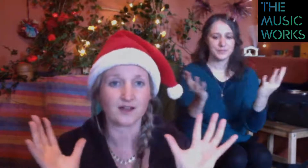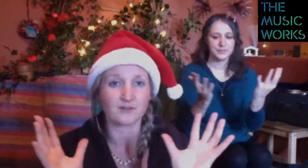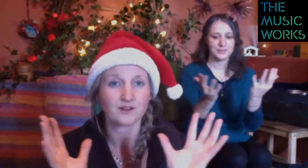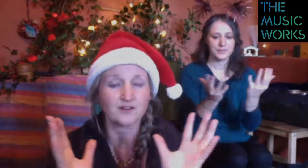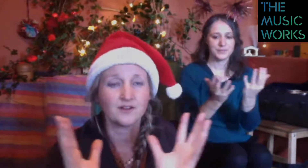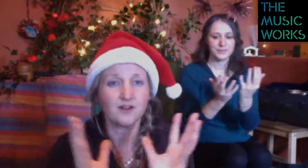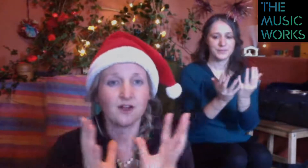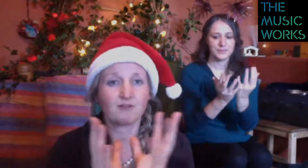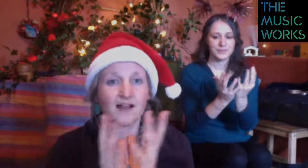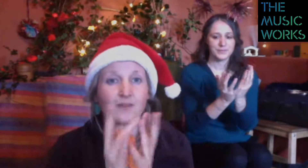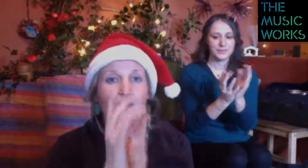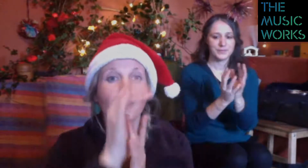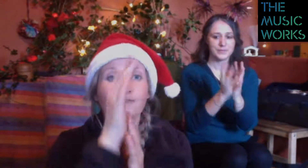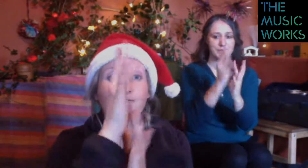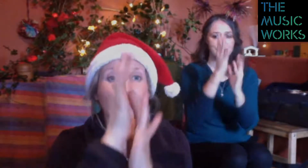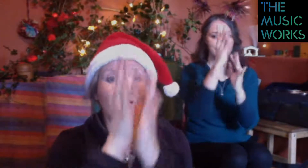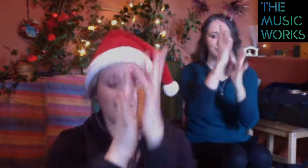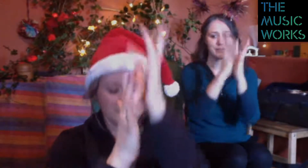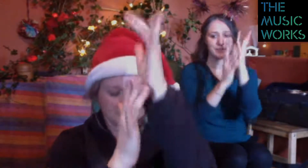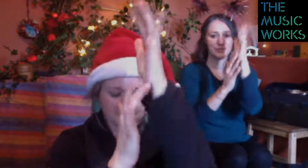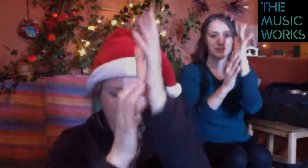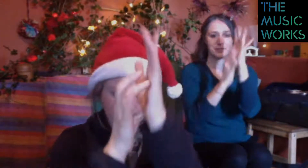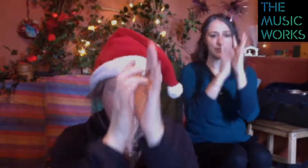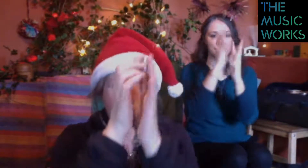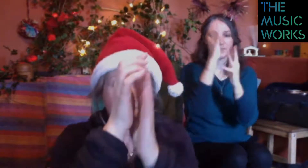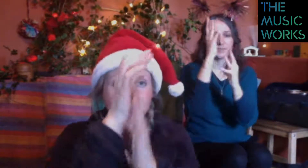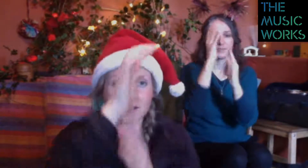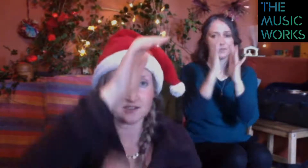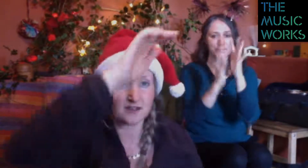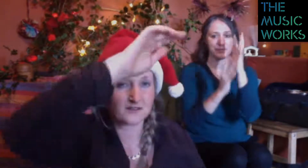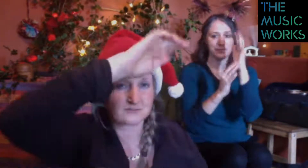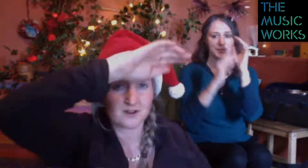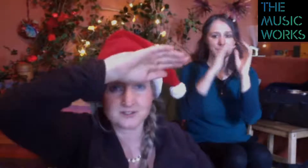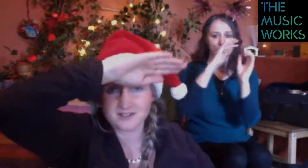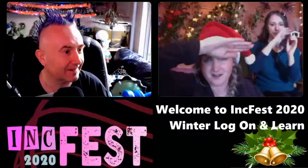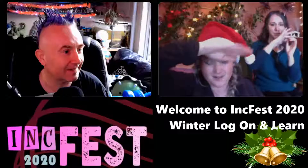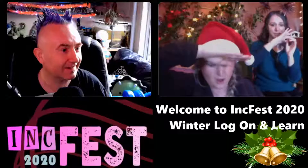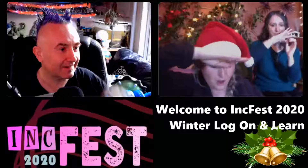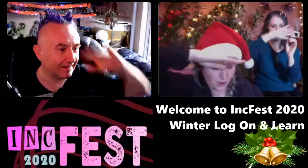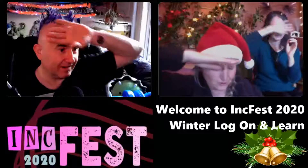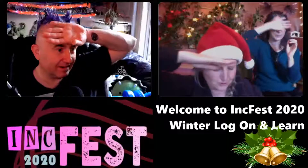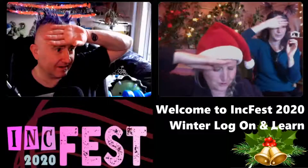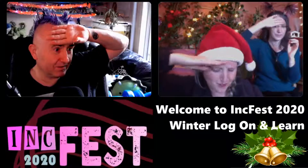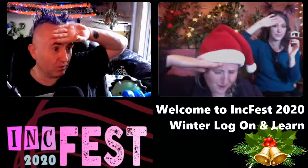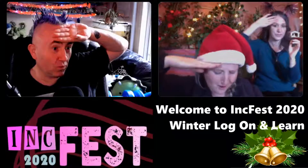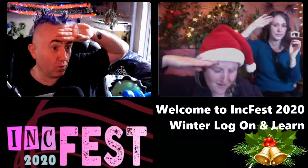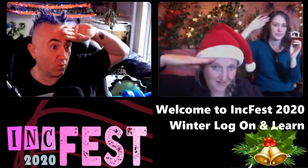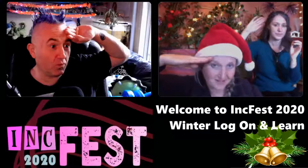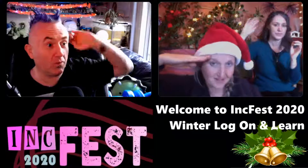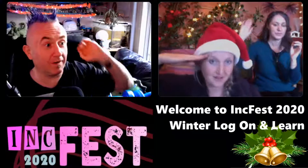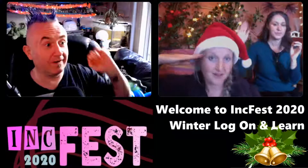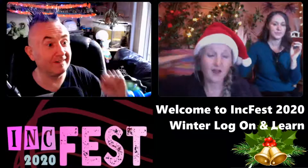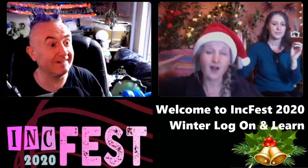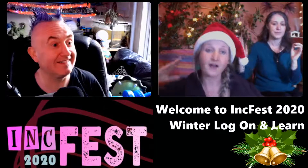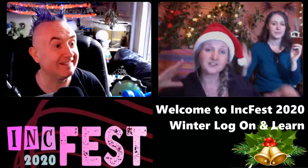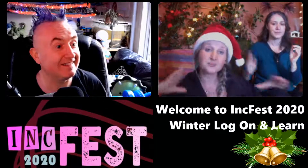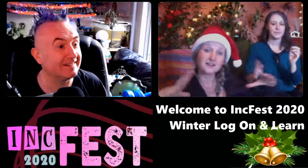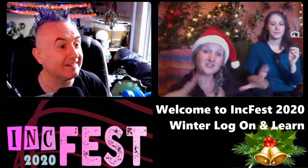gathering around the fire. Chestnuts roasting like a hot July. I should be